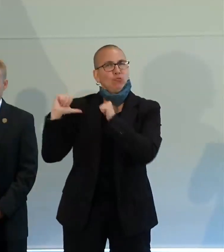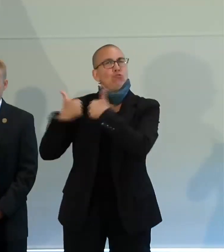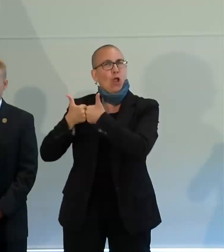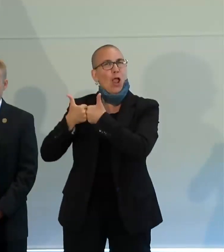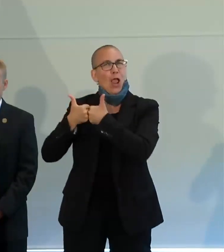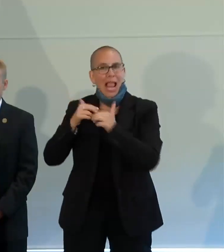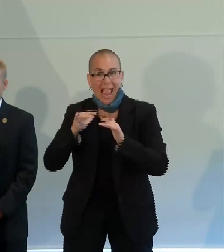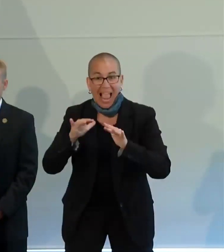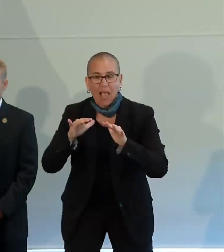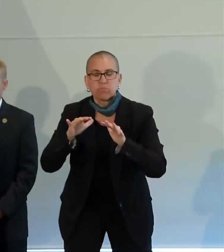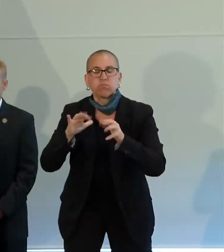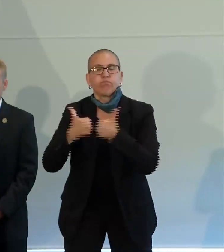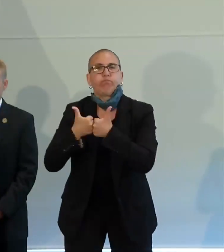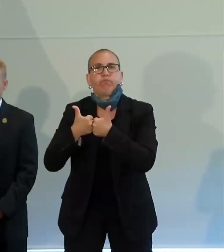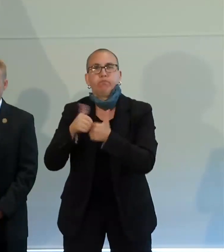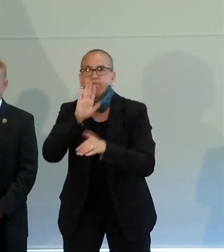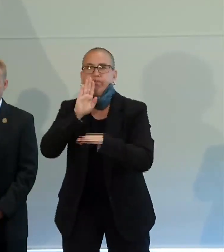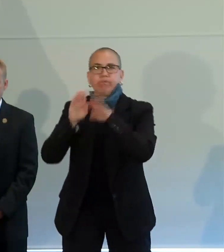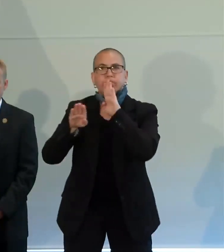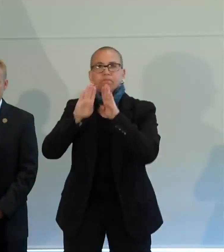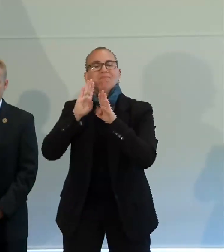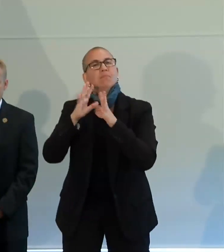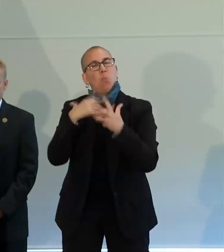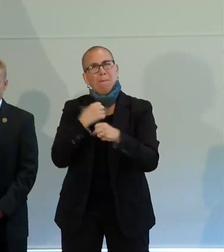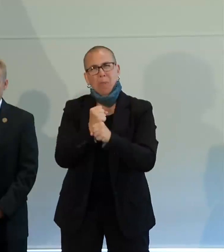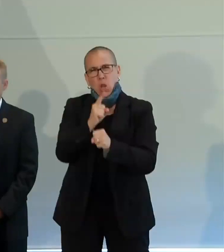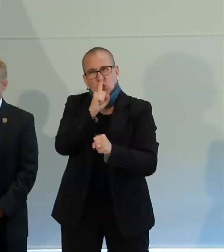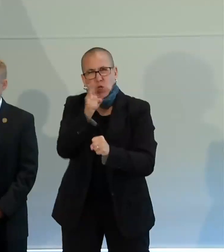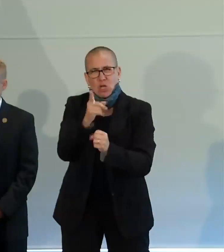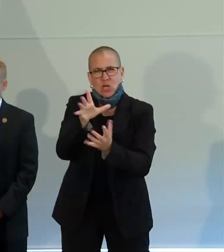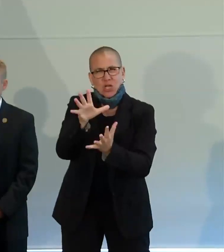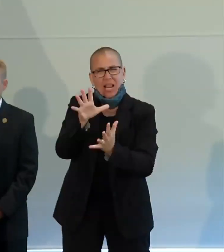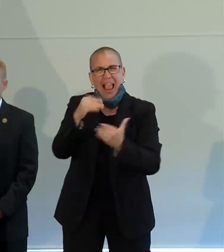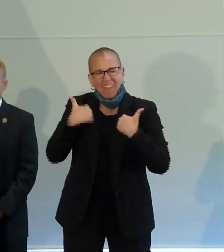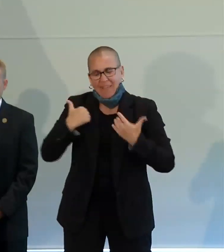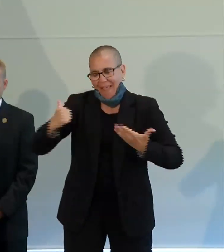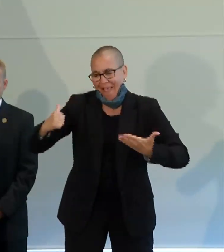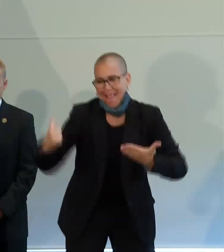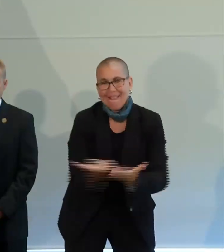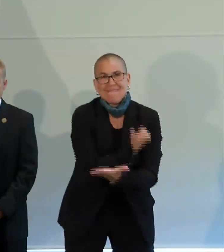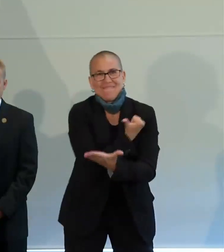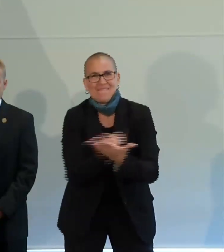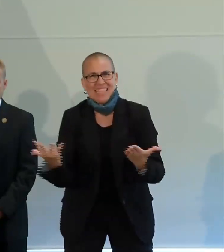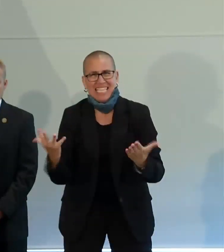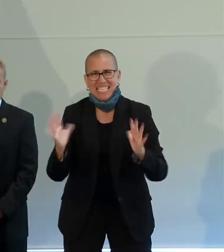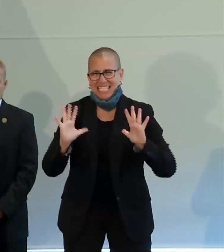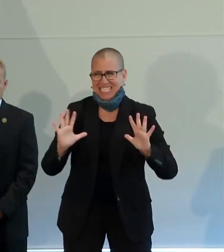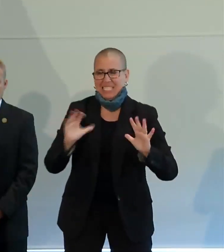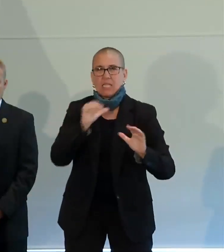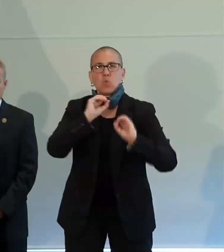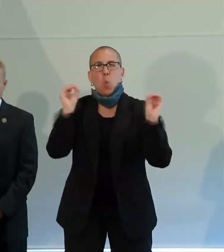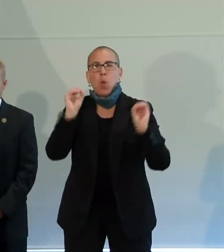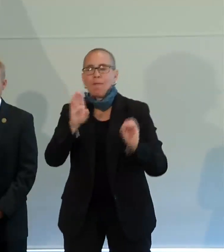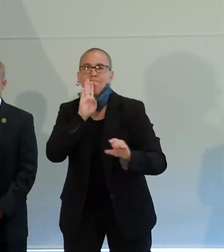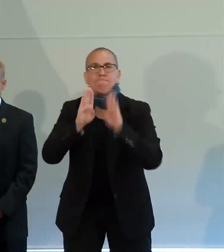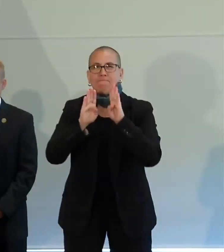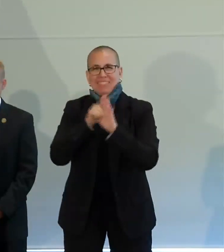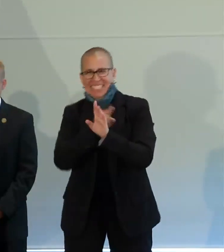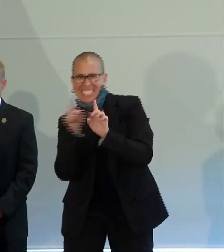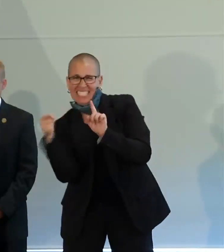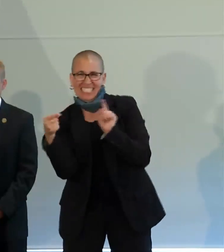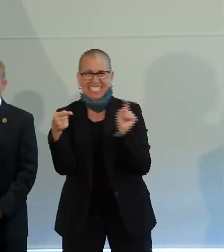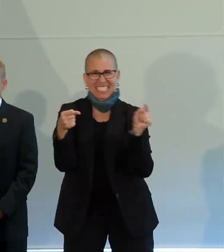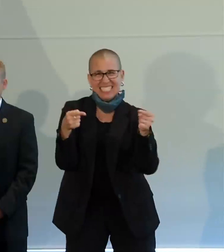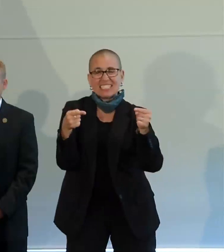relying on each other and our investigative partners and the community to support that endeavor. To